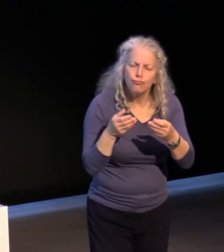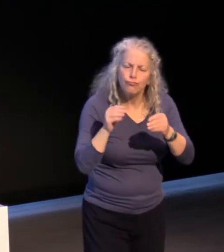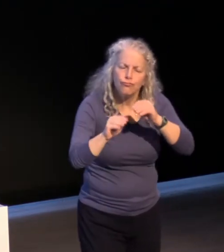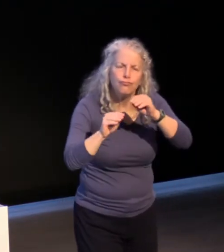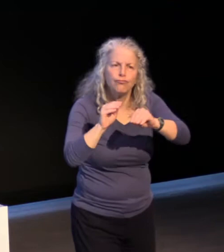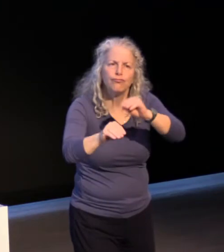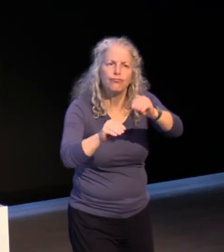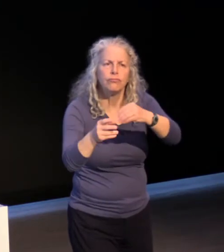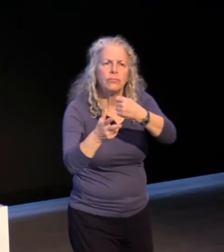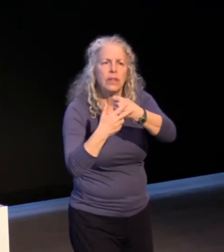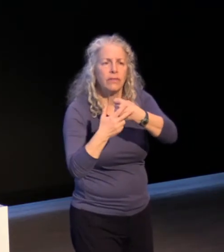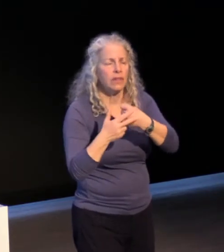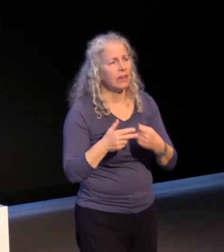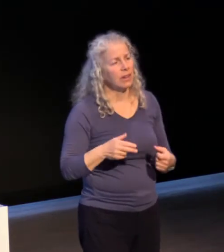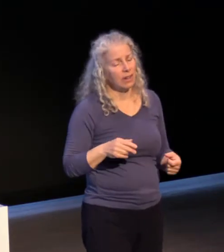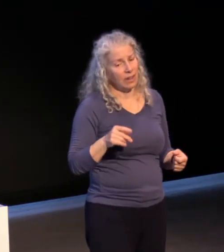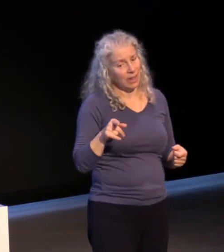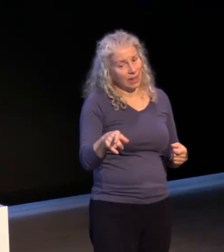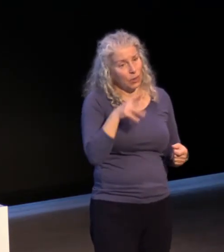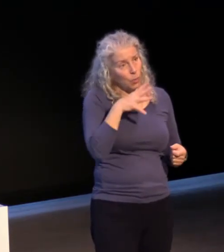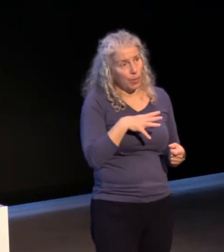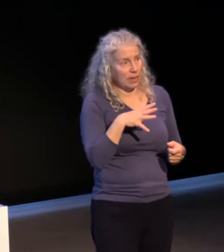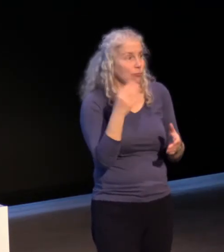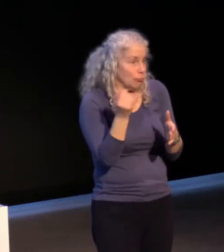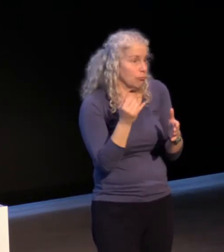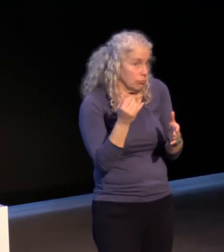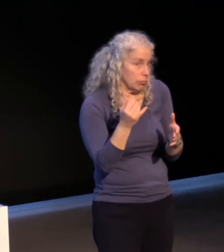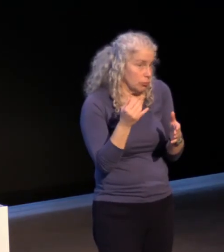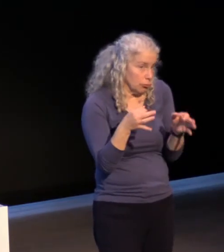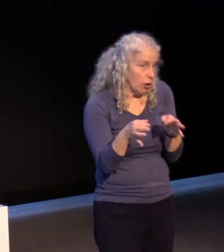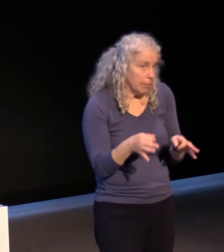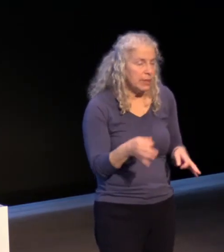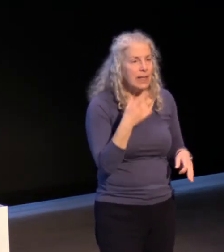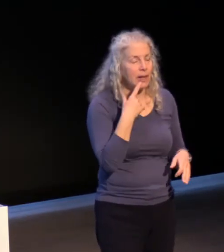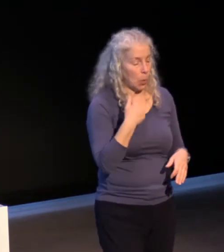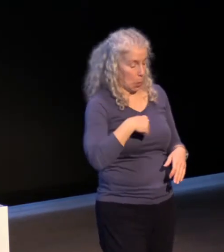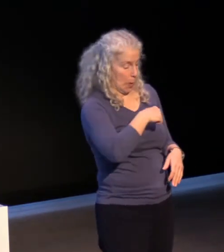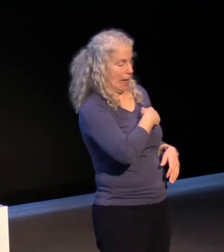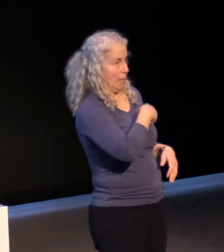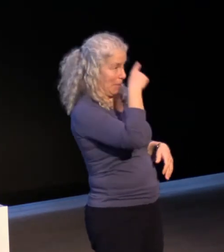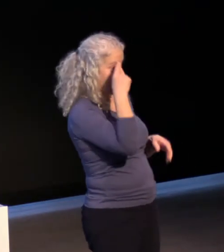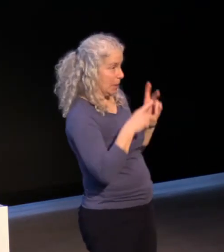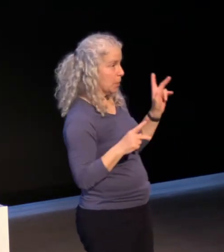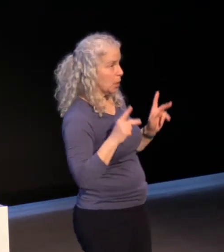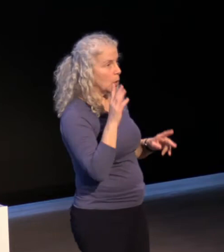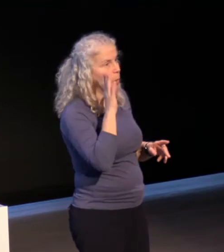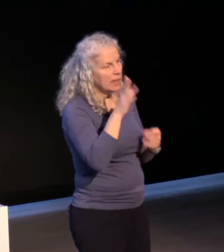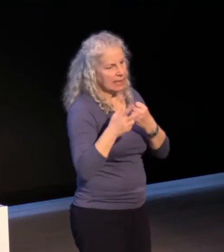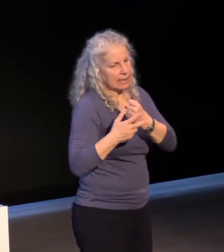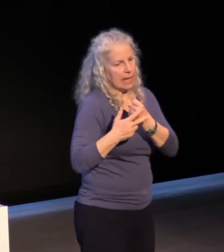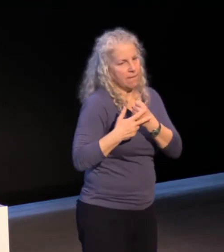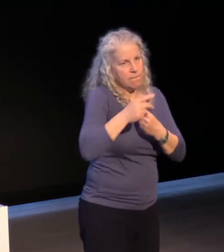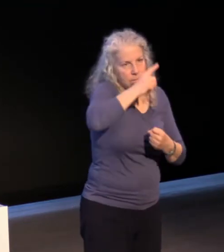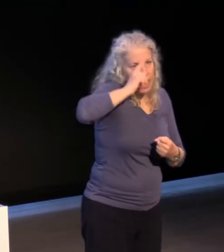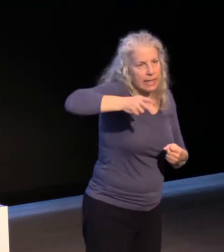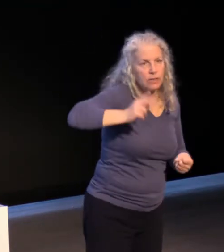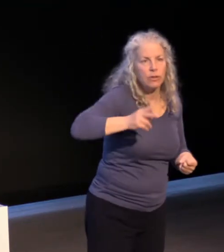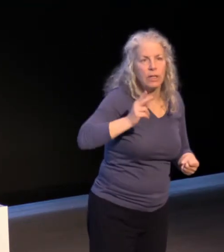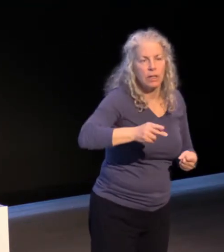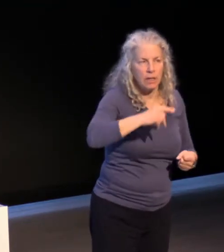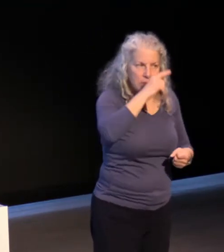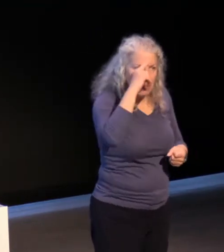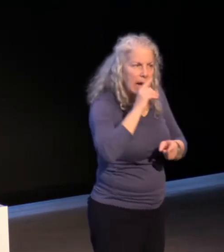the project, and here's her quote, "It is where we, the Blacks, are going to state our Black heritage and share